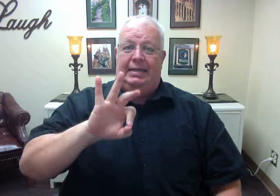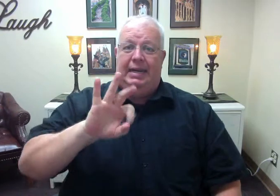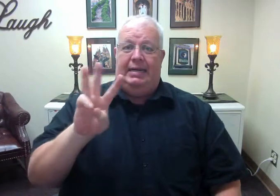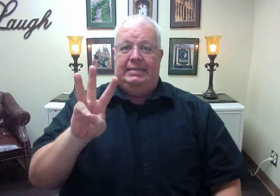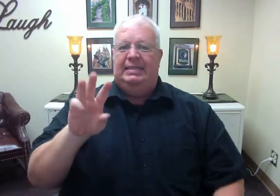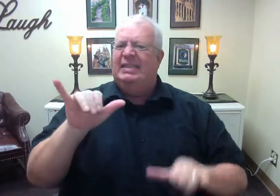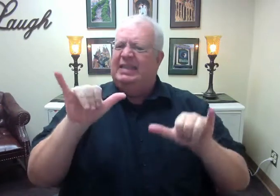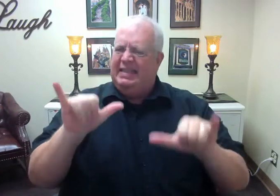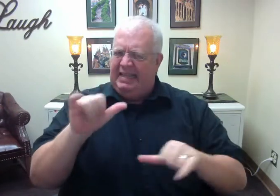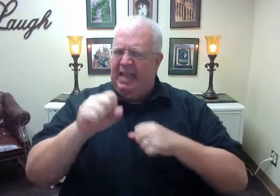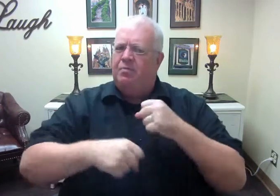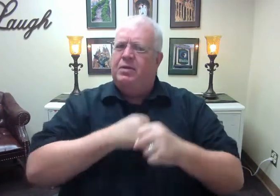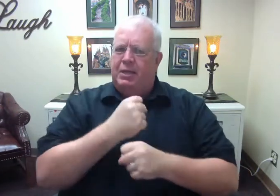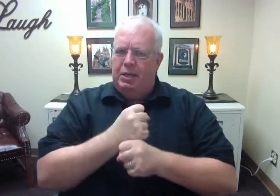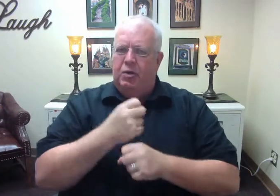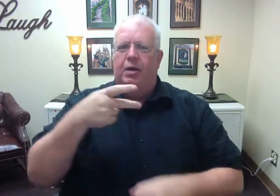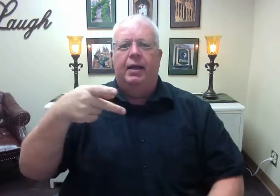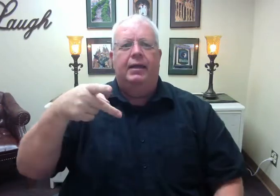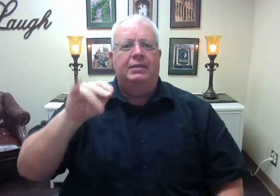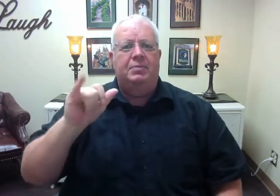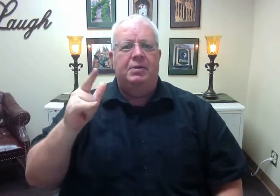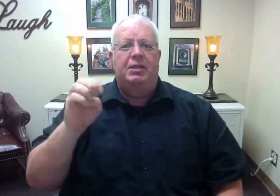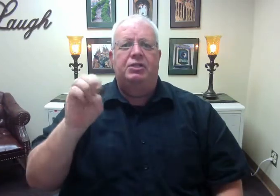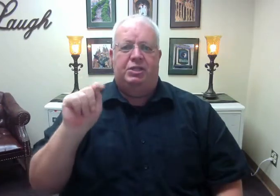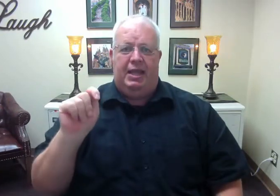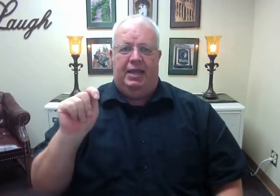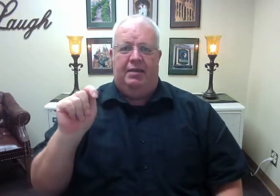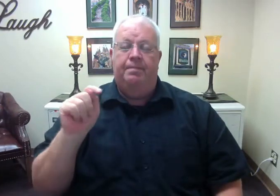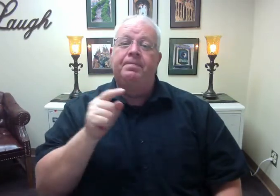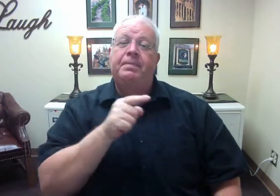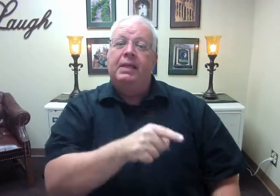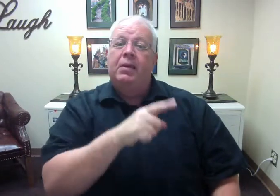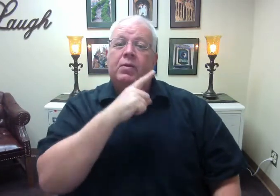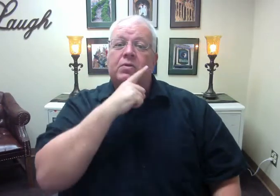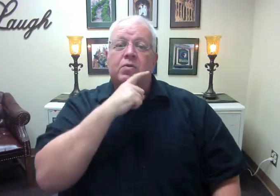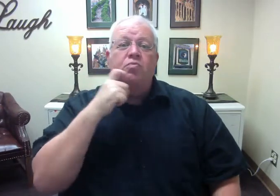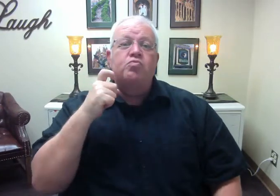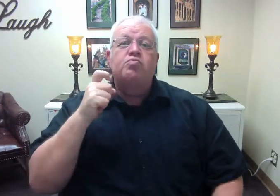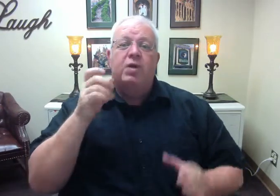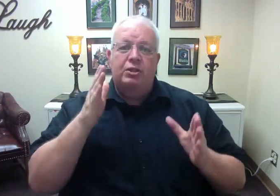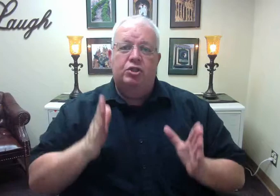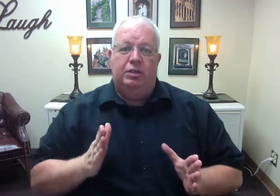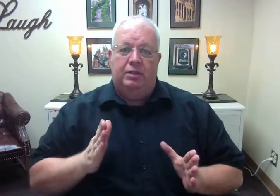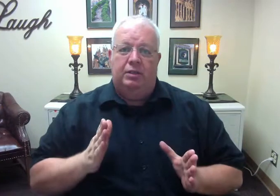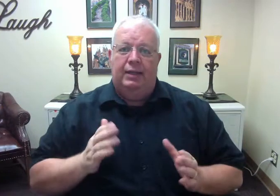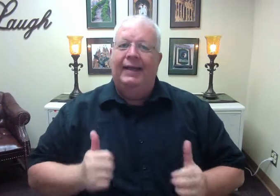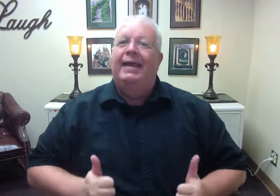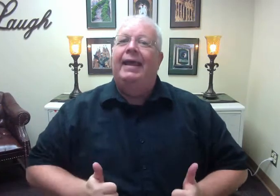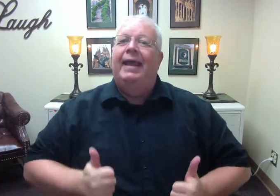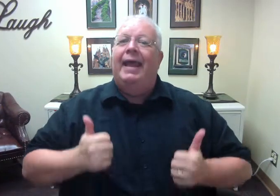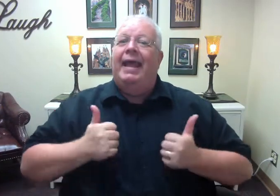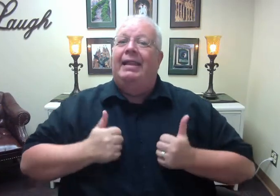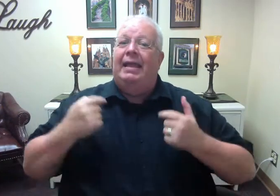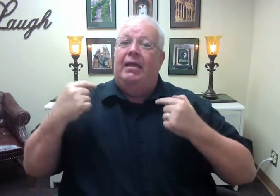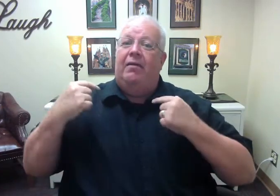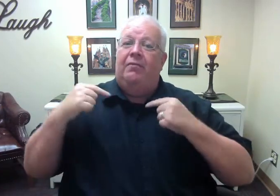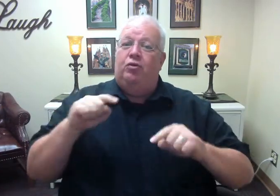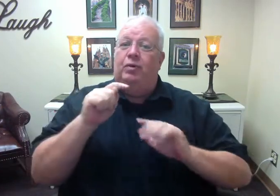Russian and lived during a time in history when his country was in turmoil. He was also